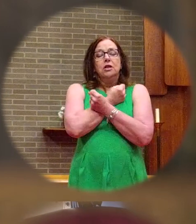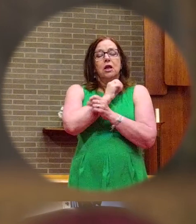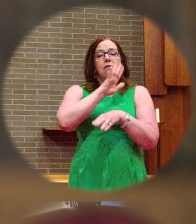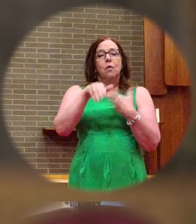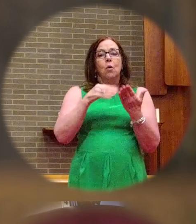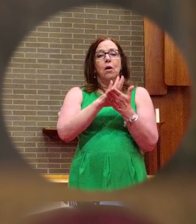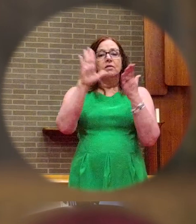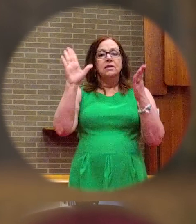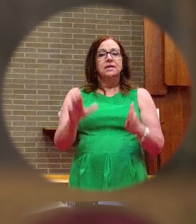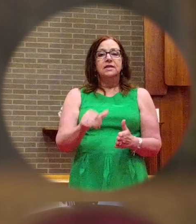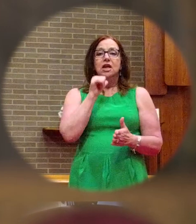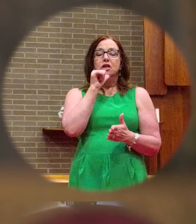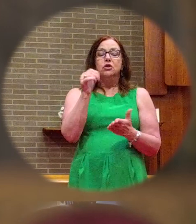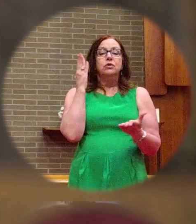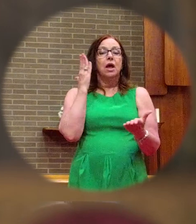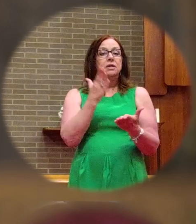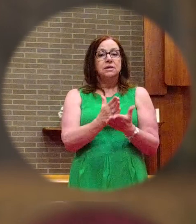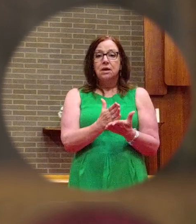saints,